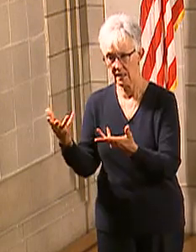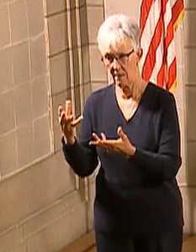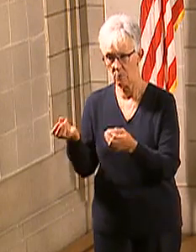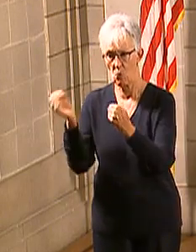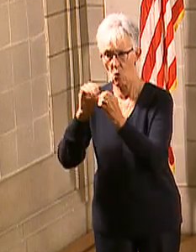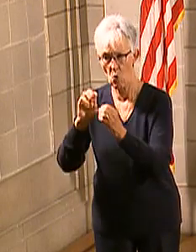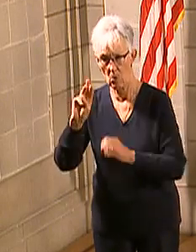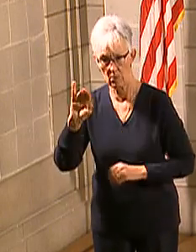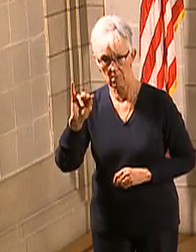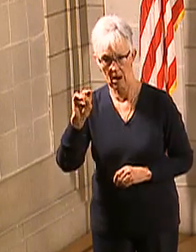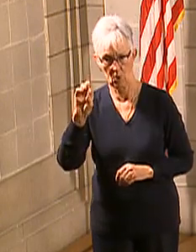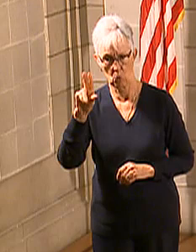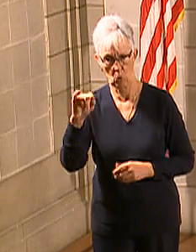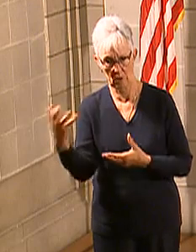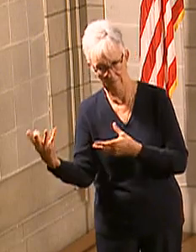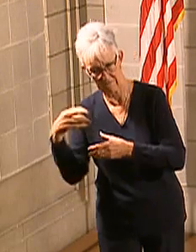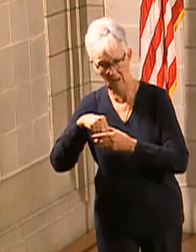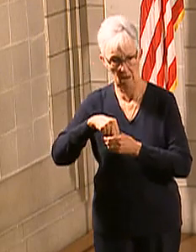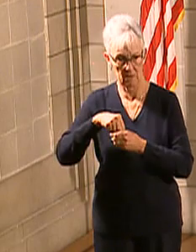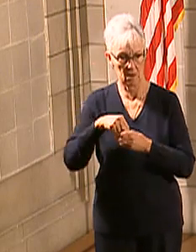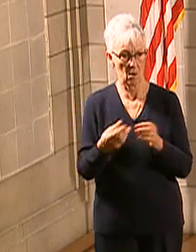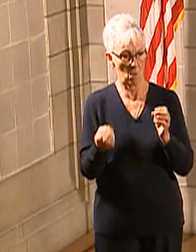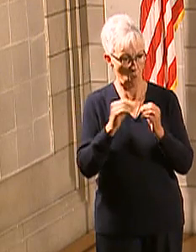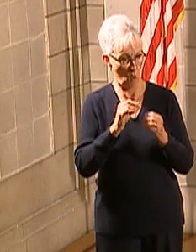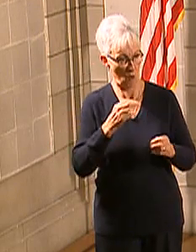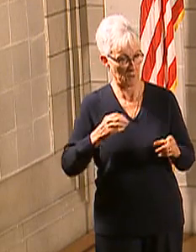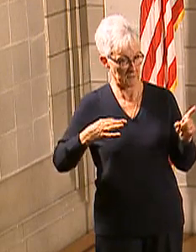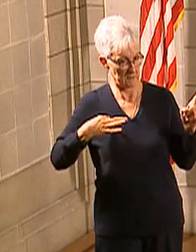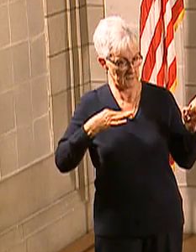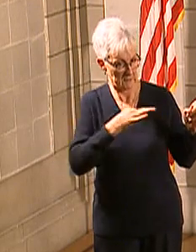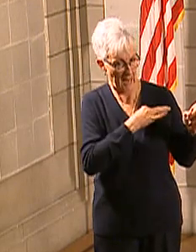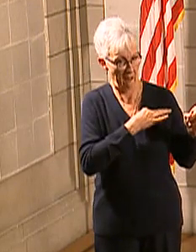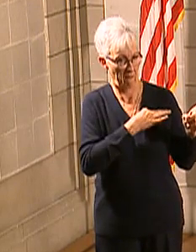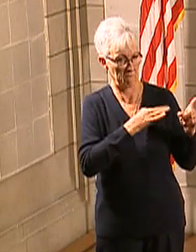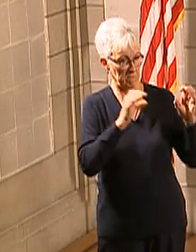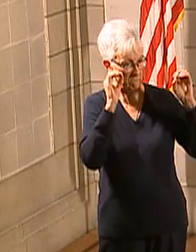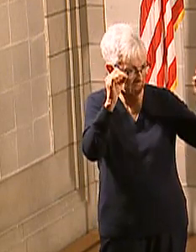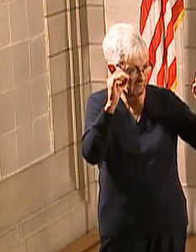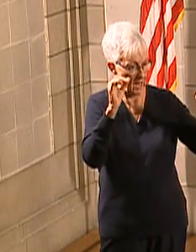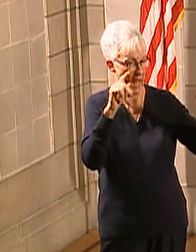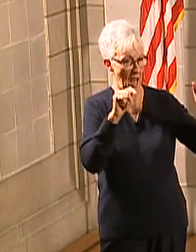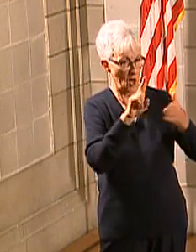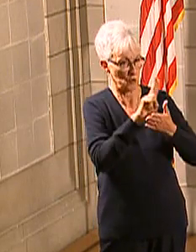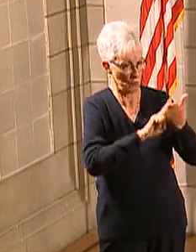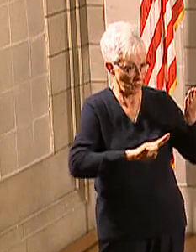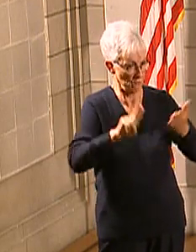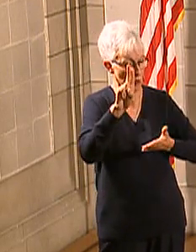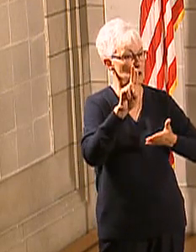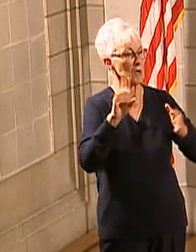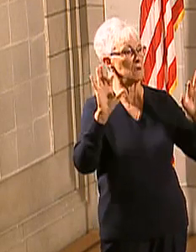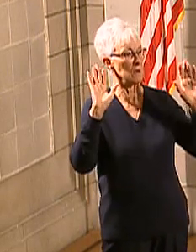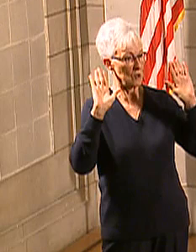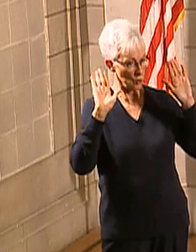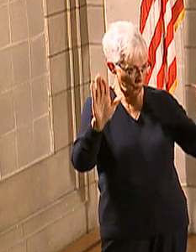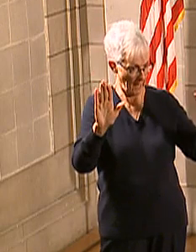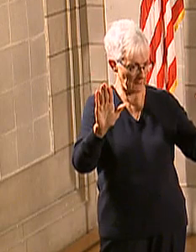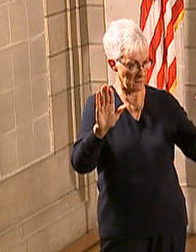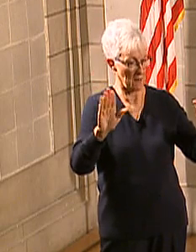staff and faculty, for example, is a good one. The process and what they've started with, how they're doing, is fatally